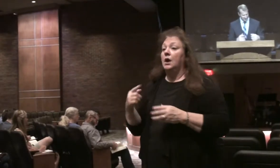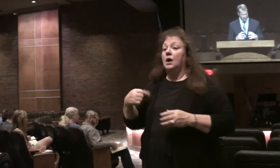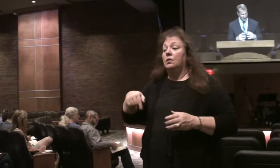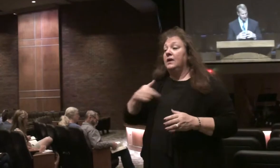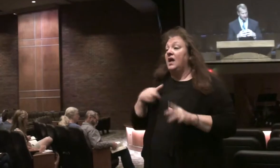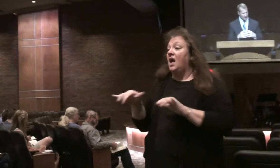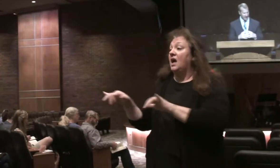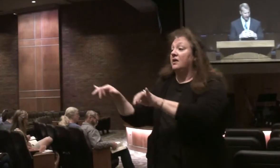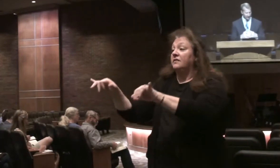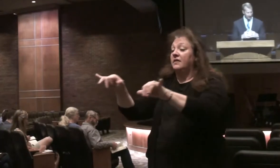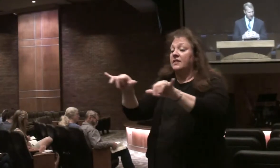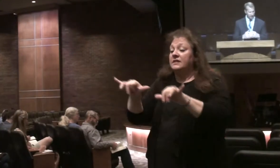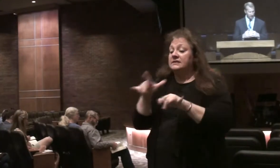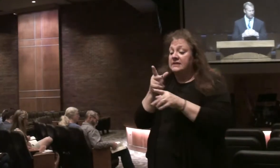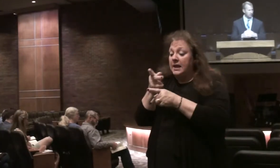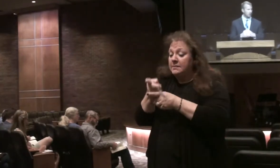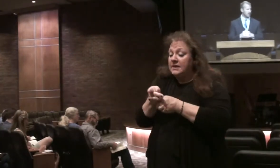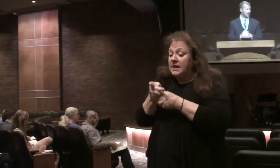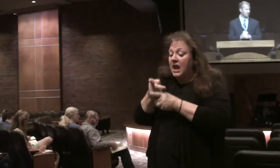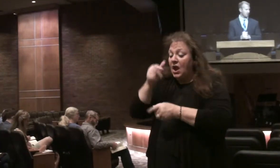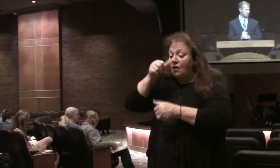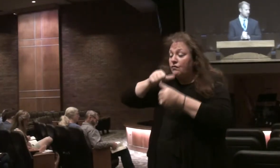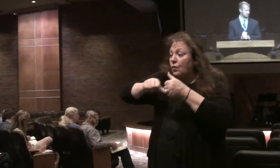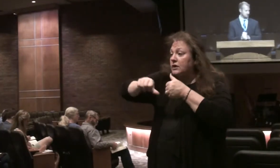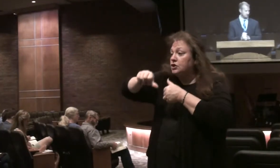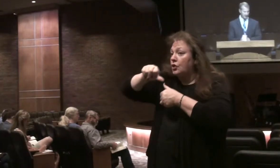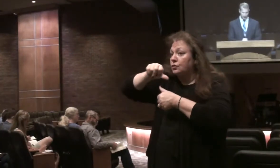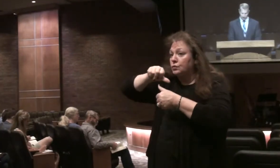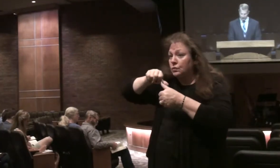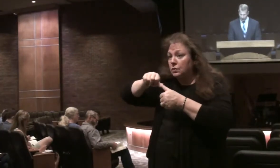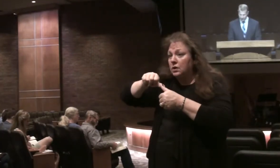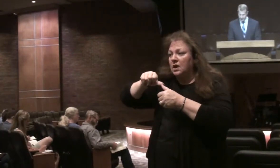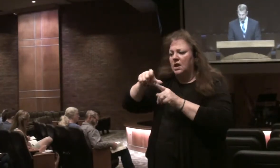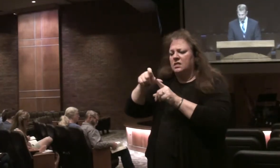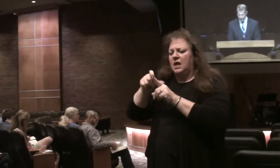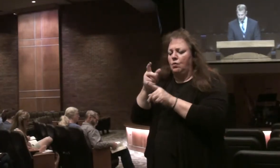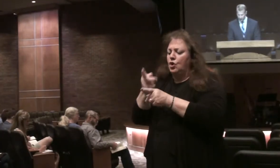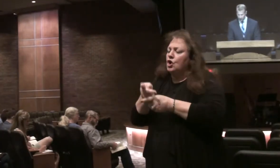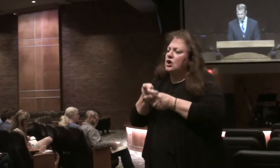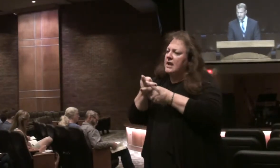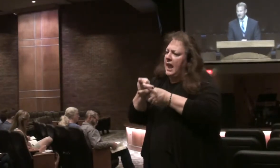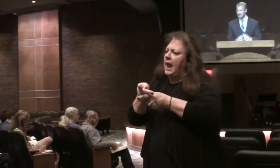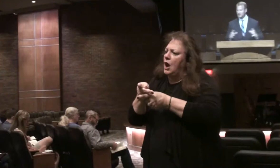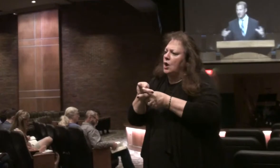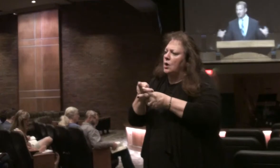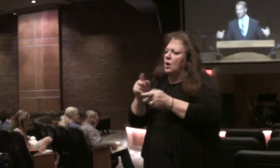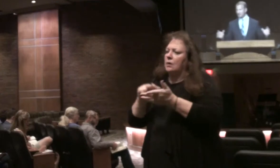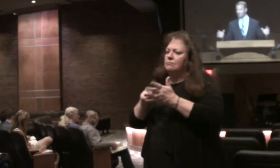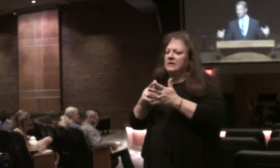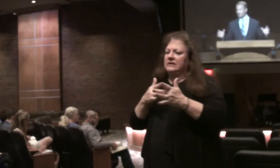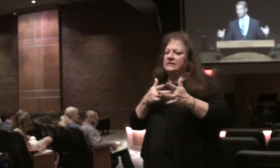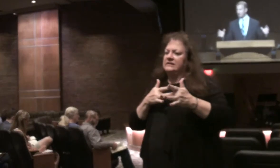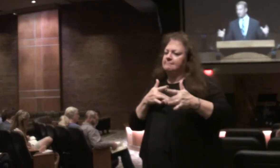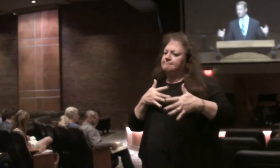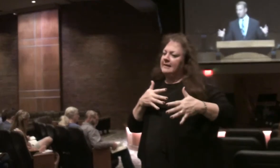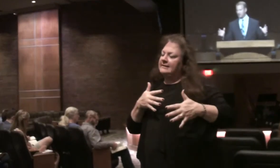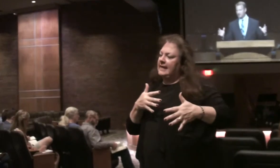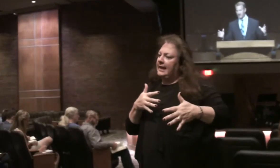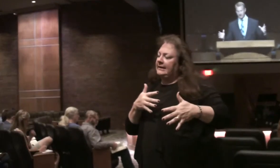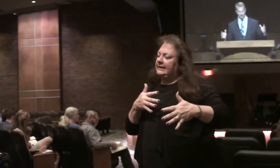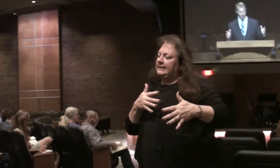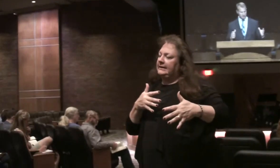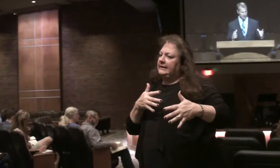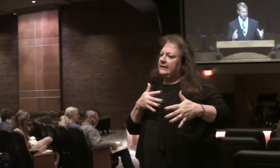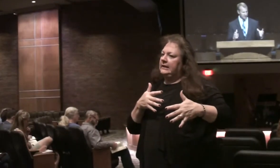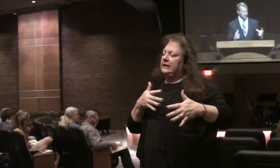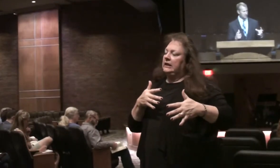have the same care for one another. And that word care is translated in other places, anxiety. The word